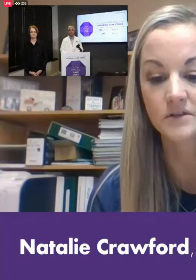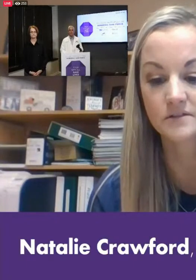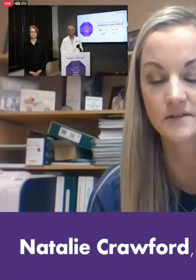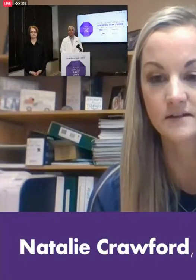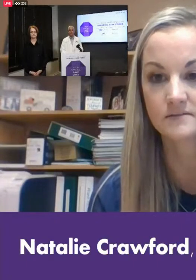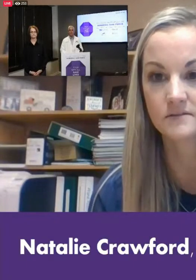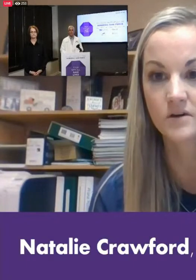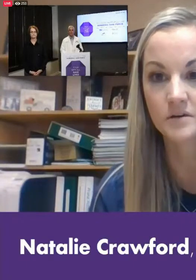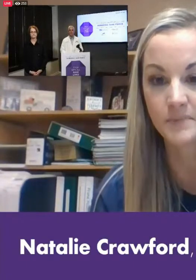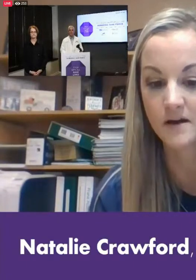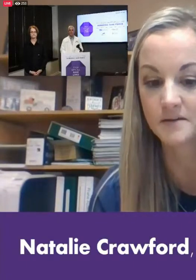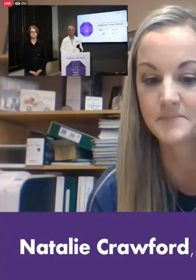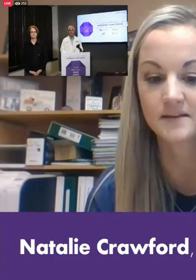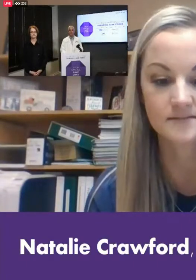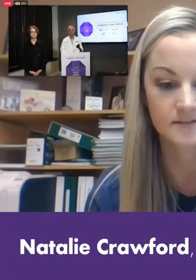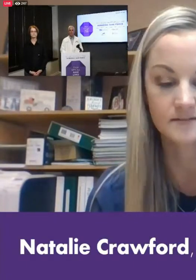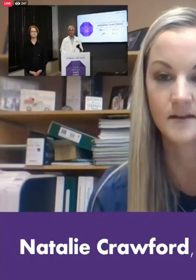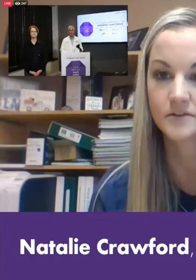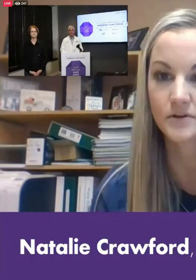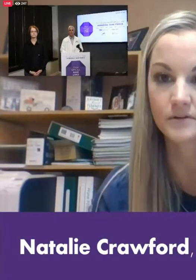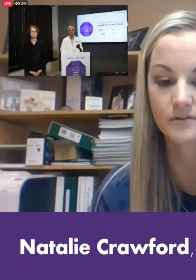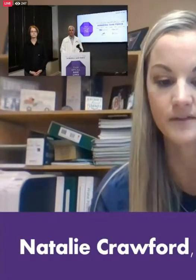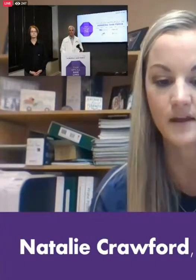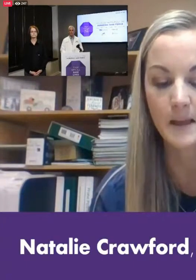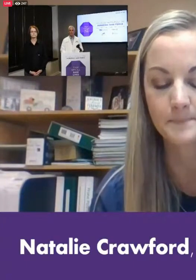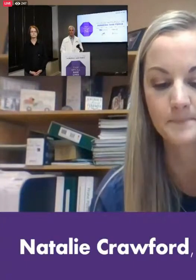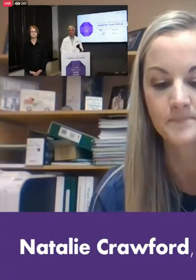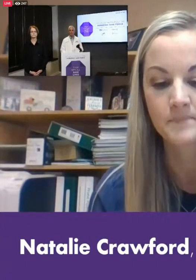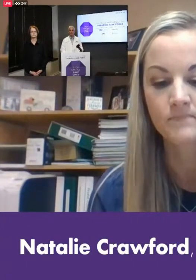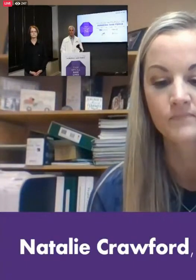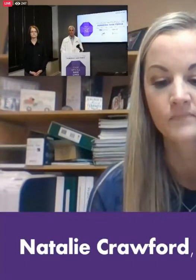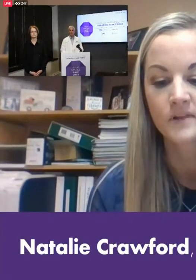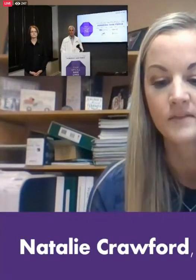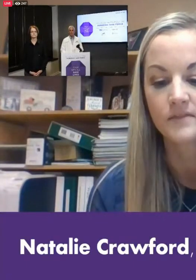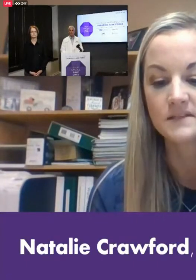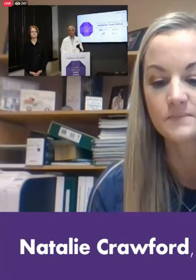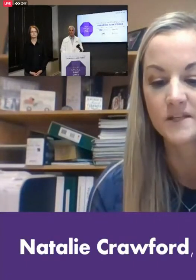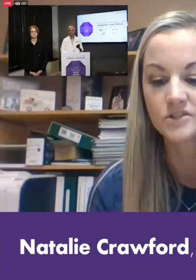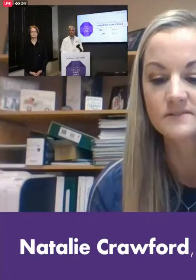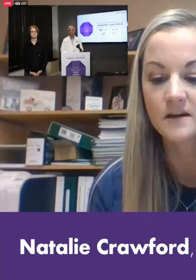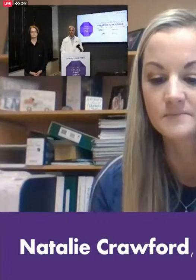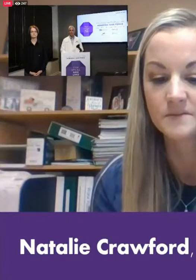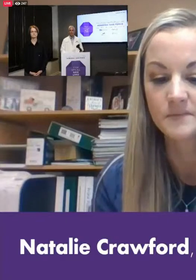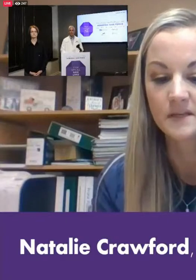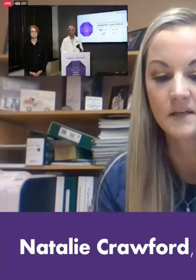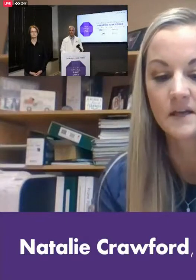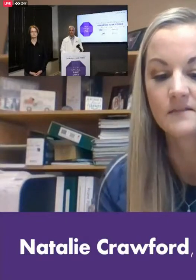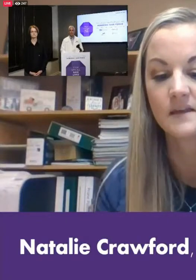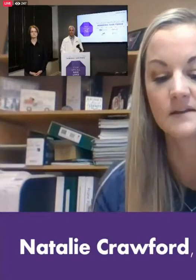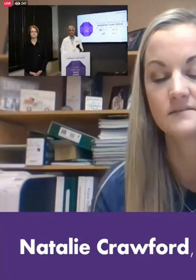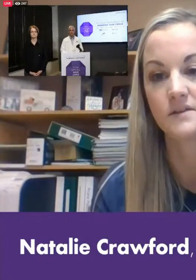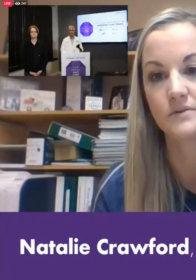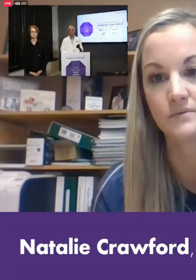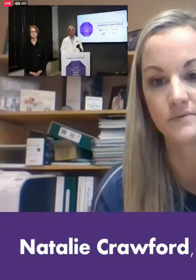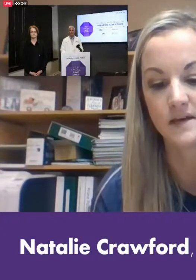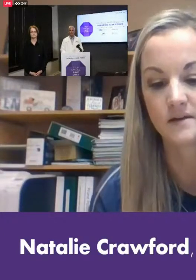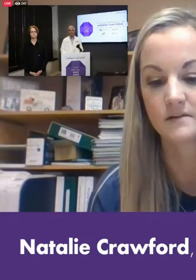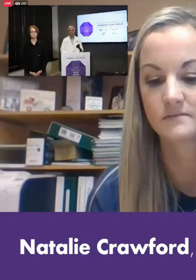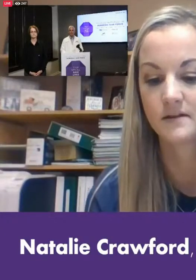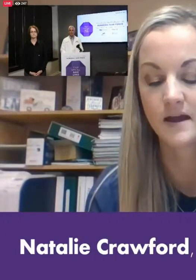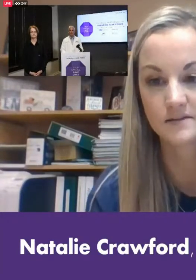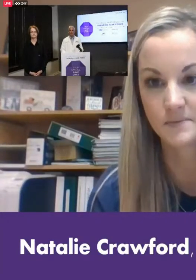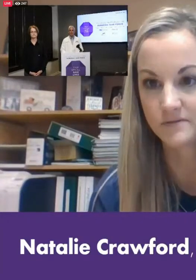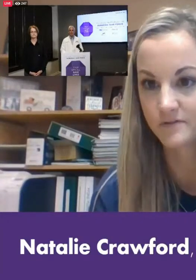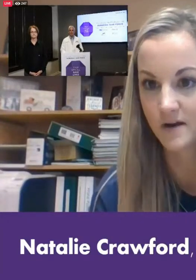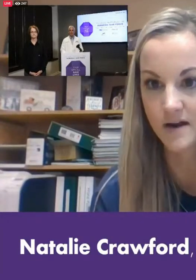my work as a nurse has gone beyond medicine and critical thinking. These patients come to me in the ICU.